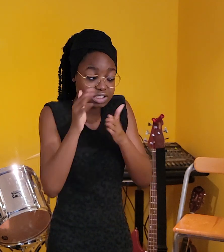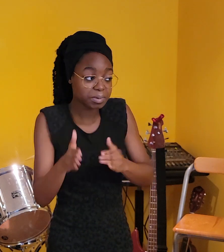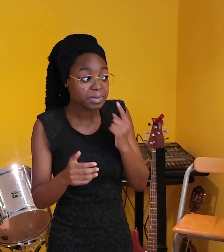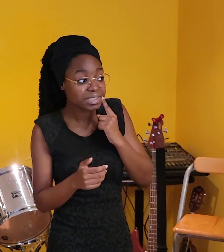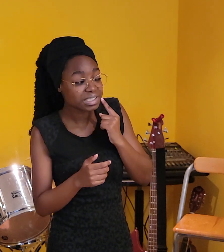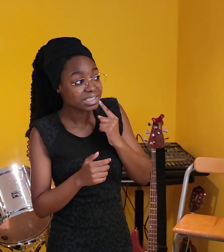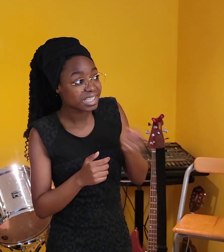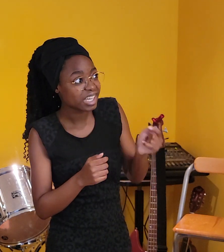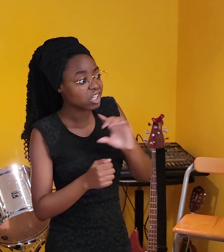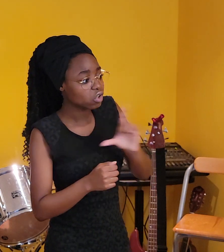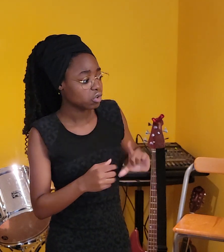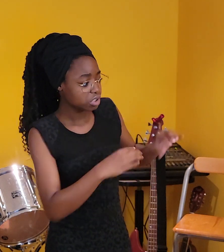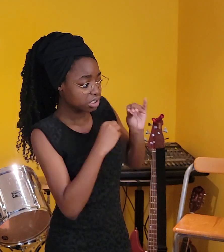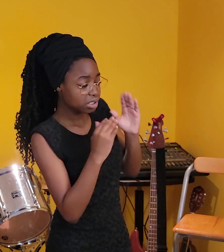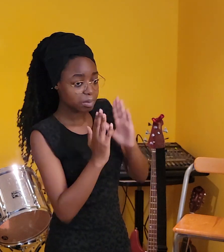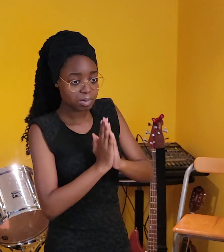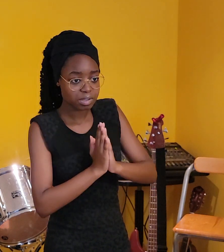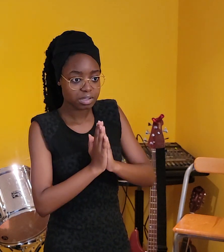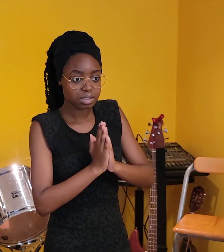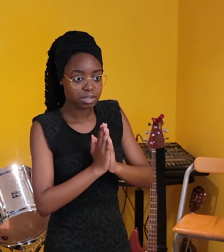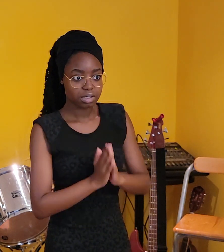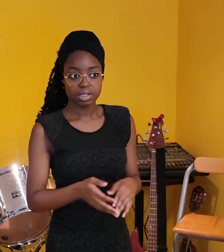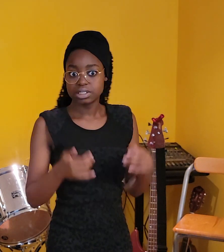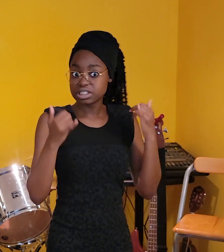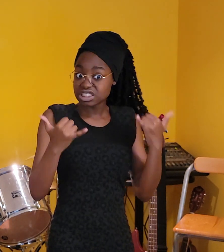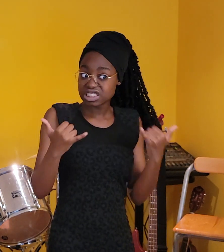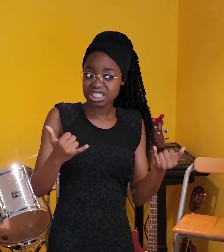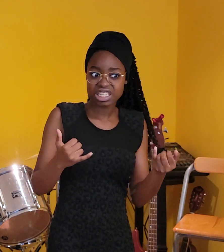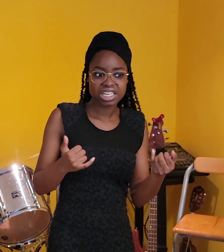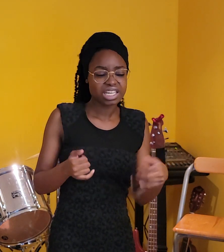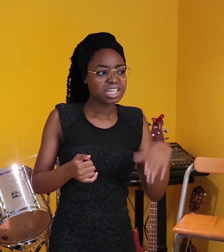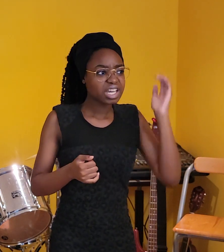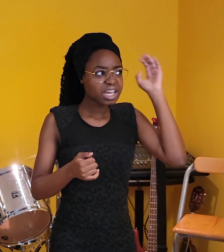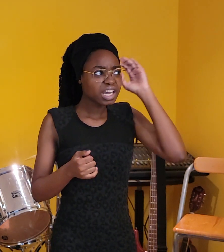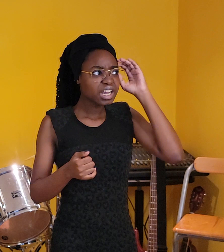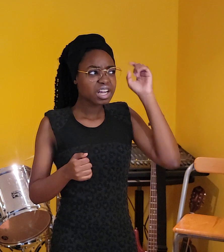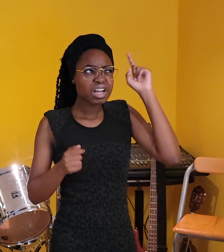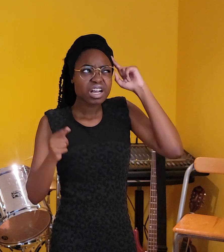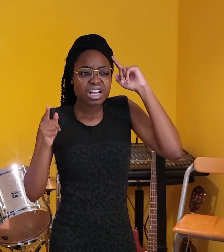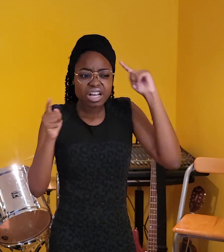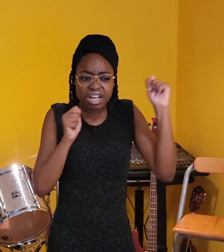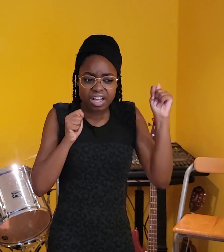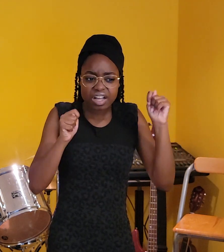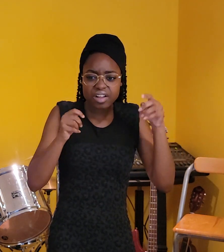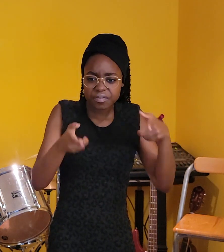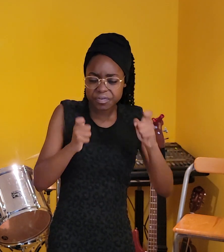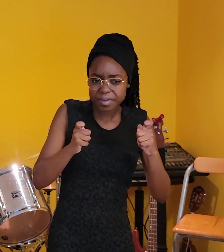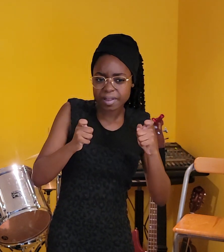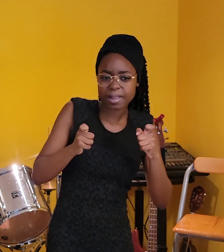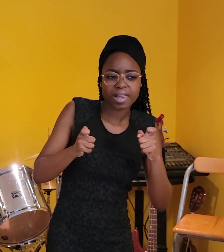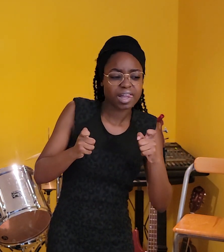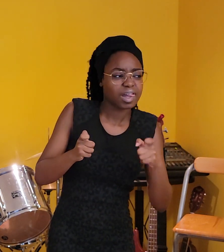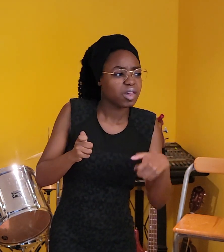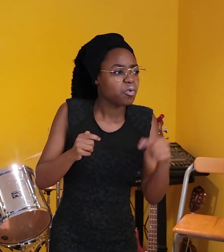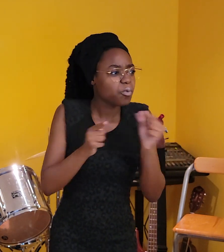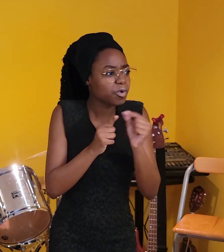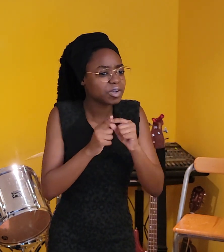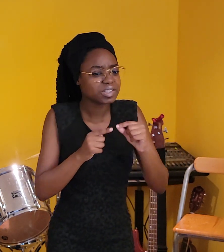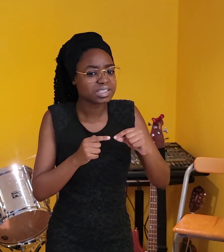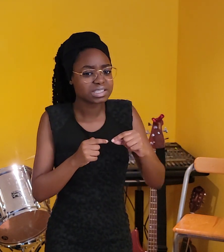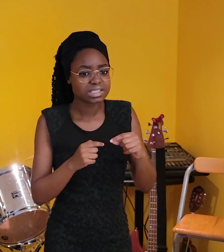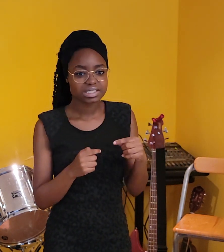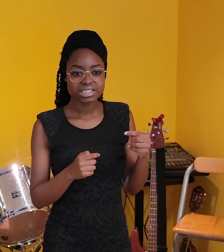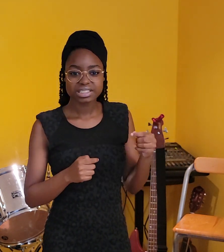phrases like, you know, "Your miracle is in your mouth. Name it and claim it." We give life to what we